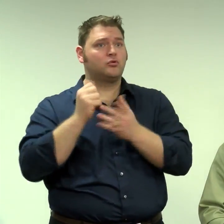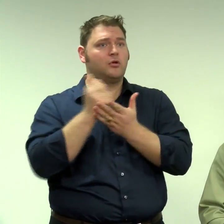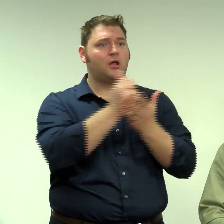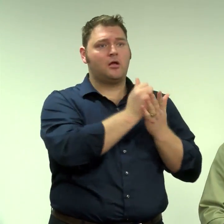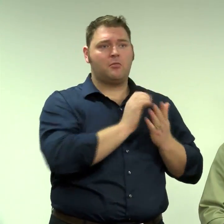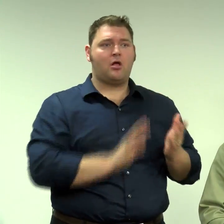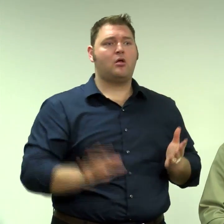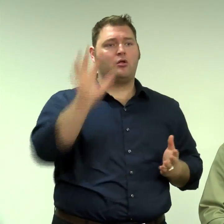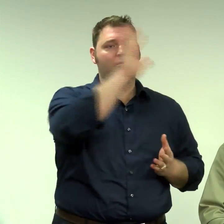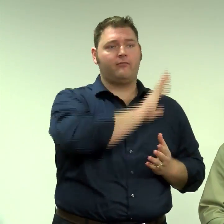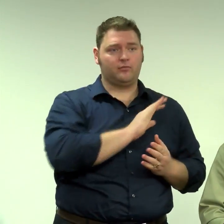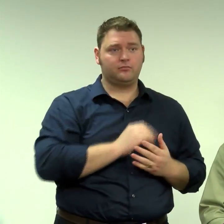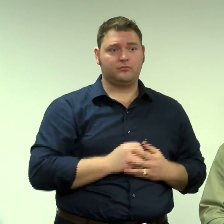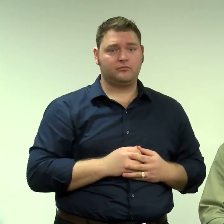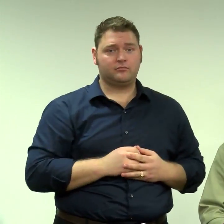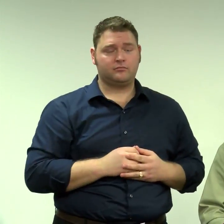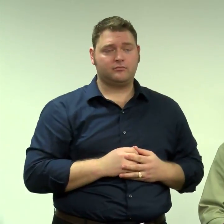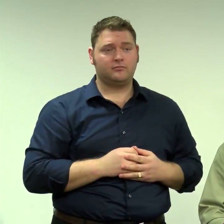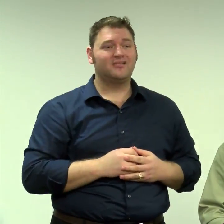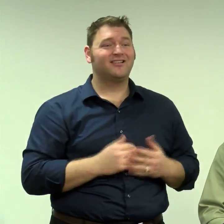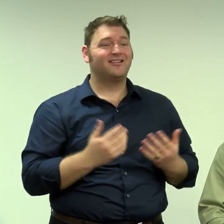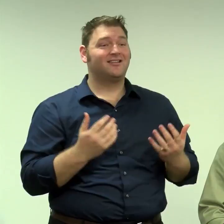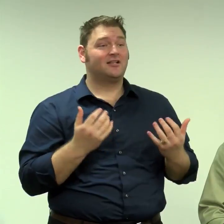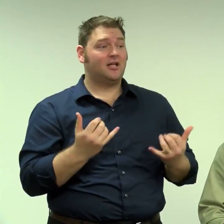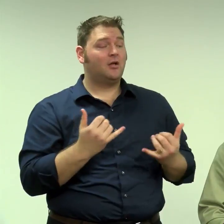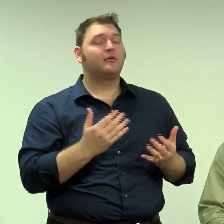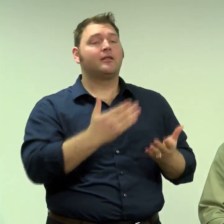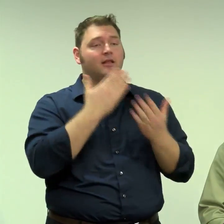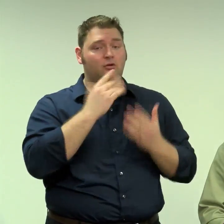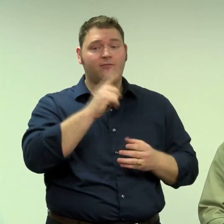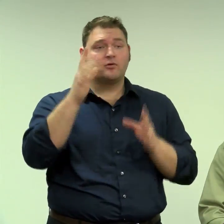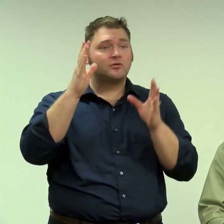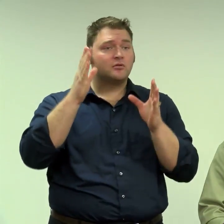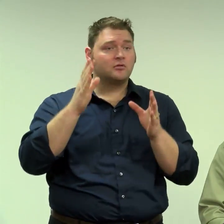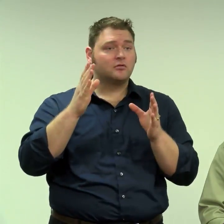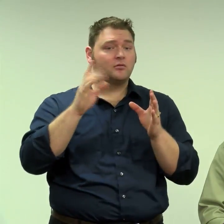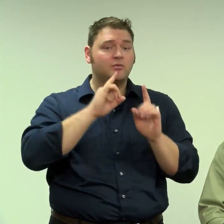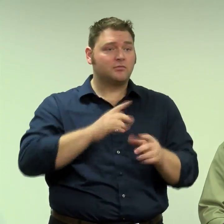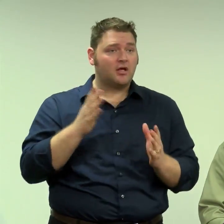the first responders, police, and fire for being out there